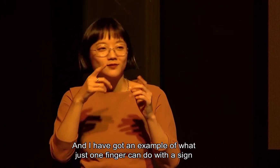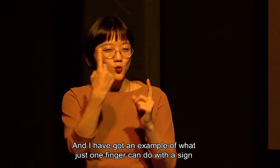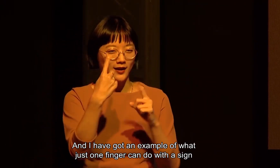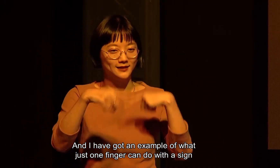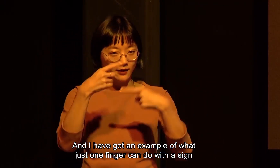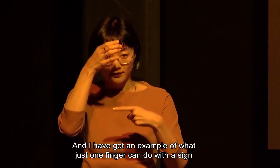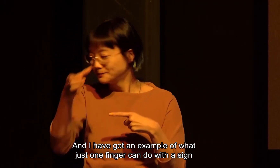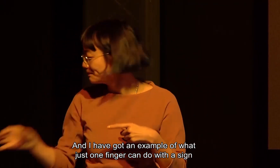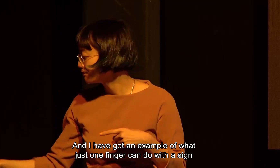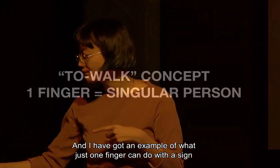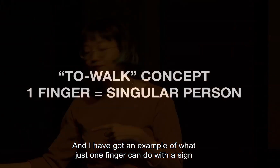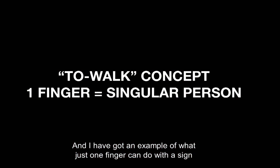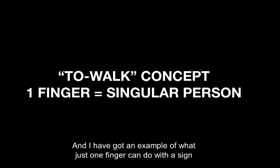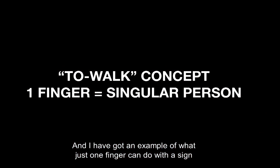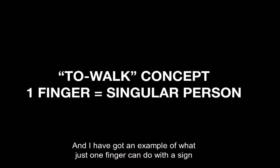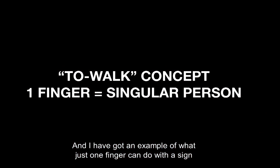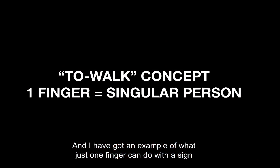can do with a sign.